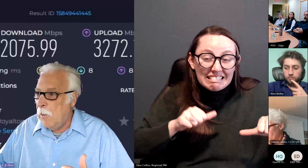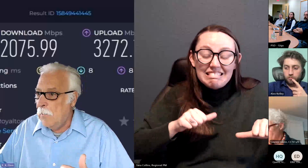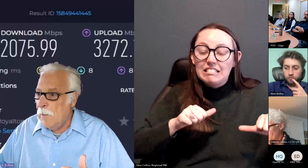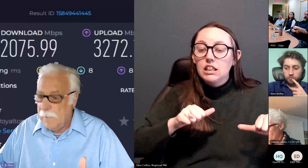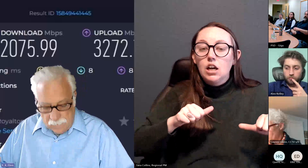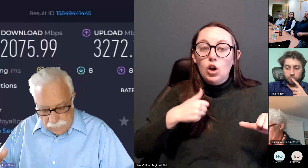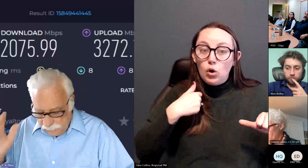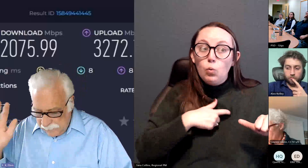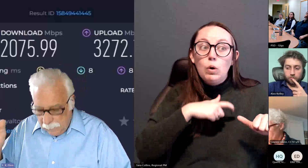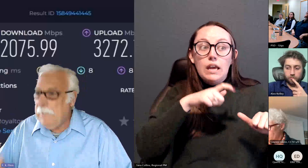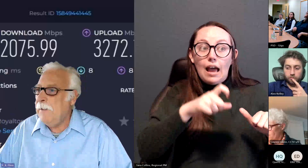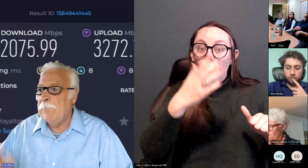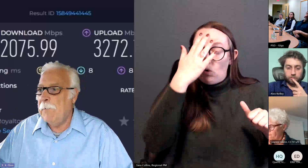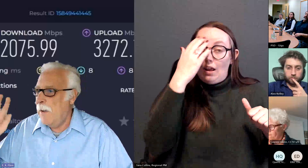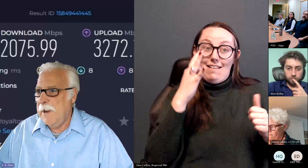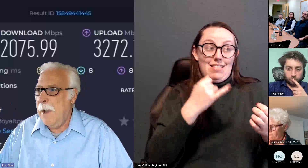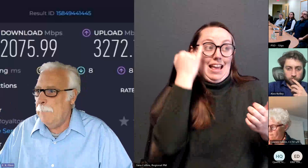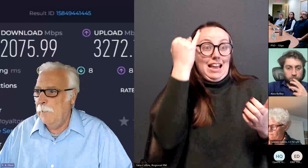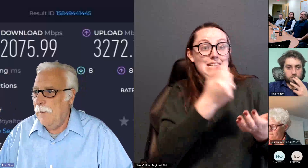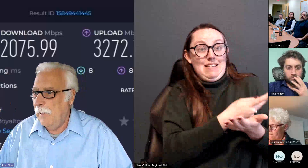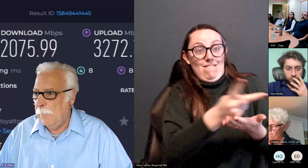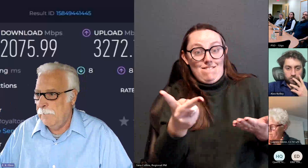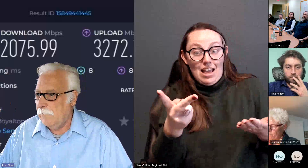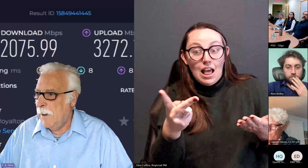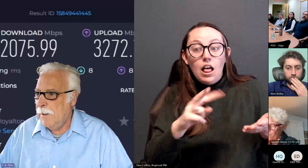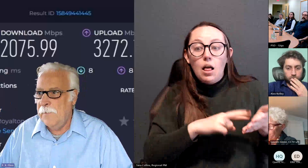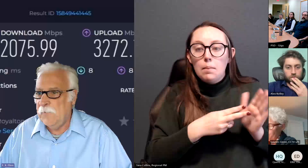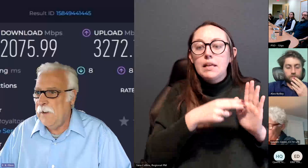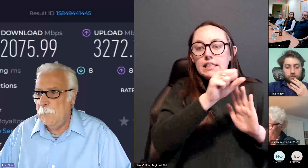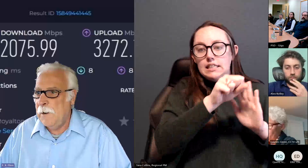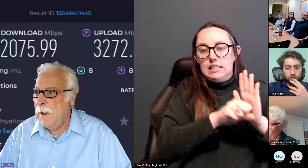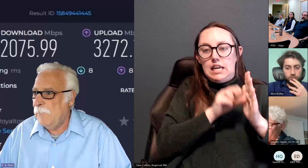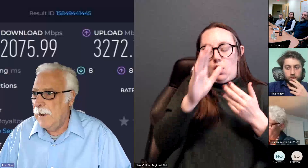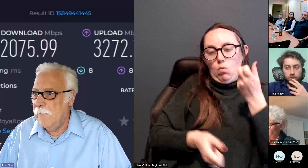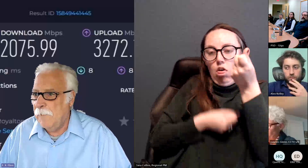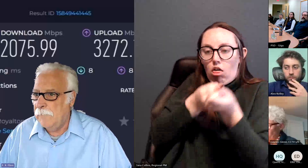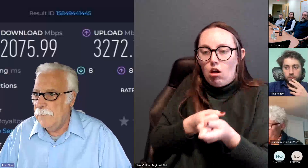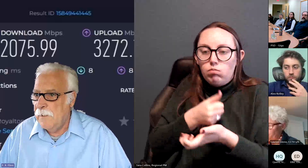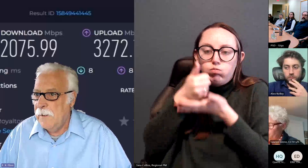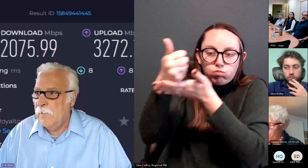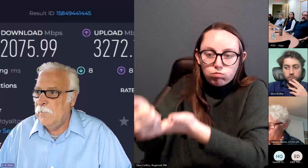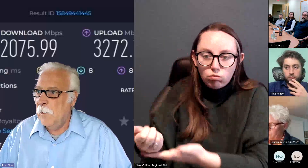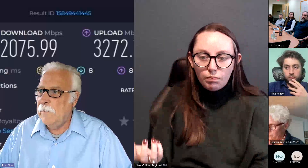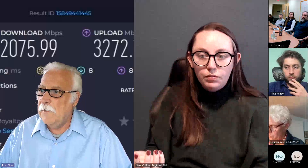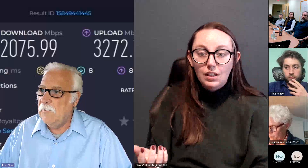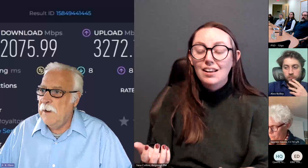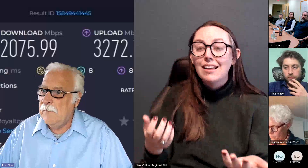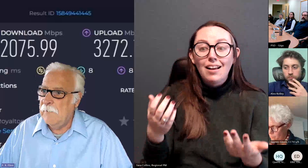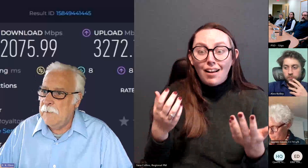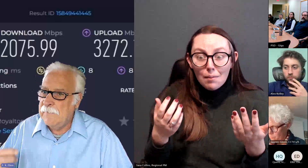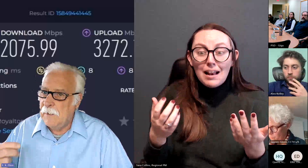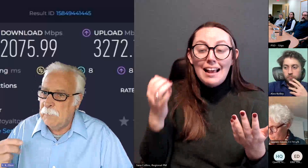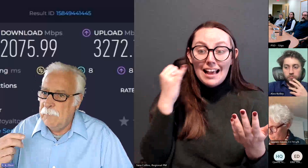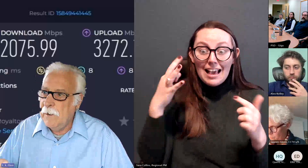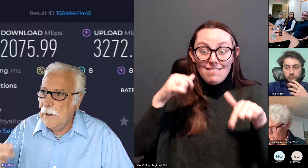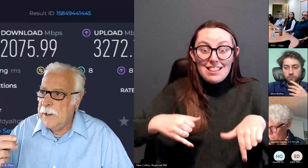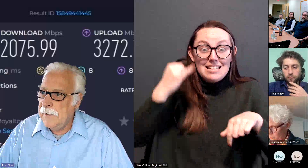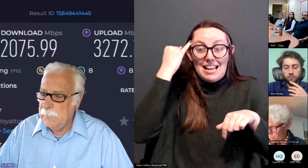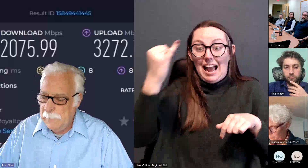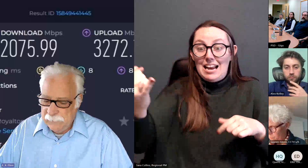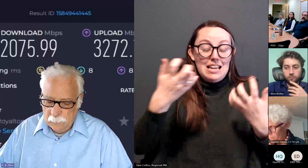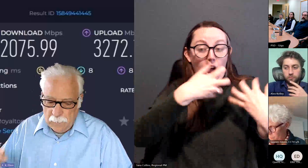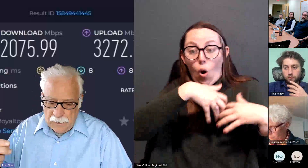on its own, there would be private capital available, right? And the state wouldn't have to get involved. So it's a